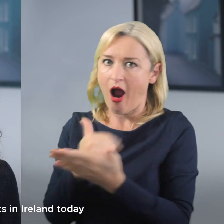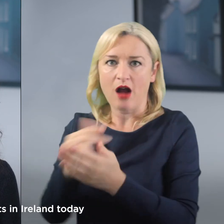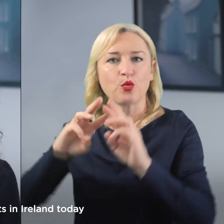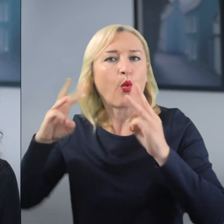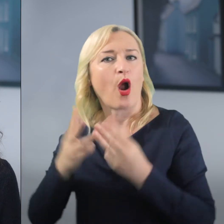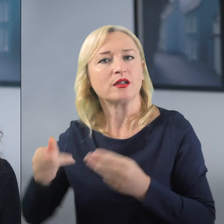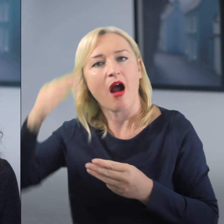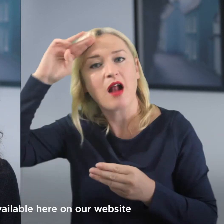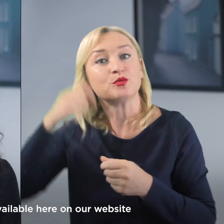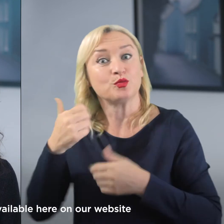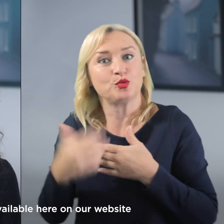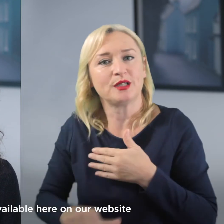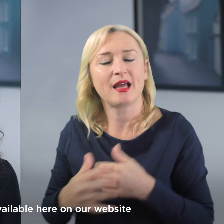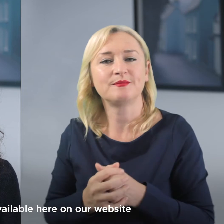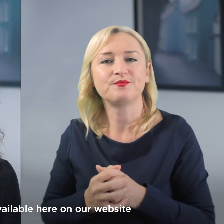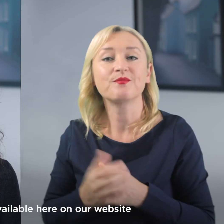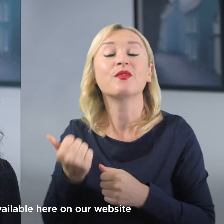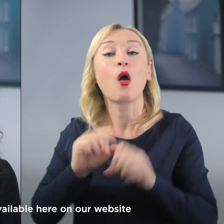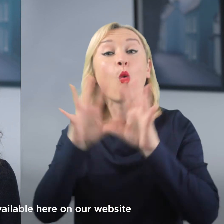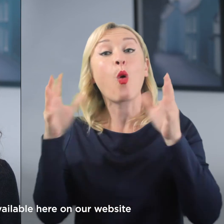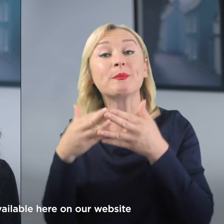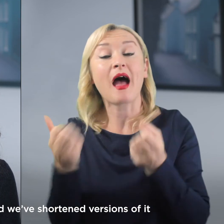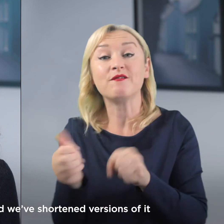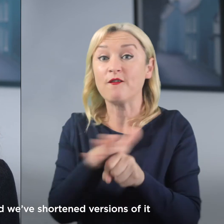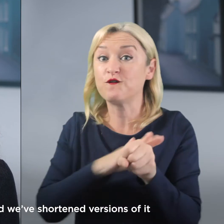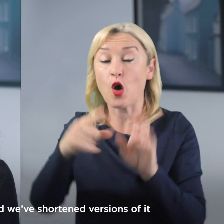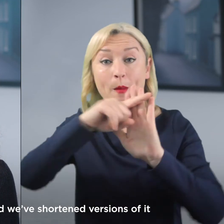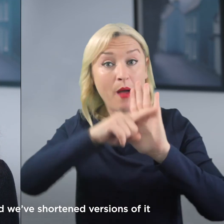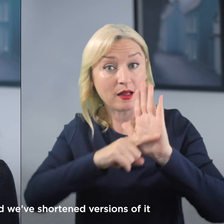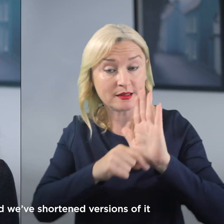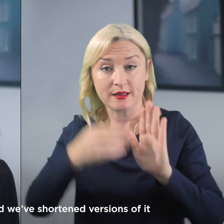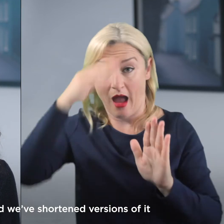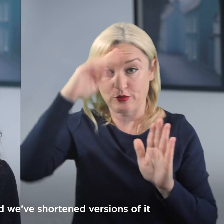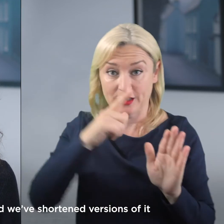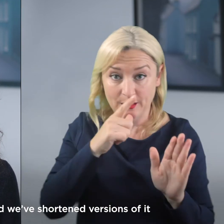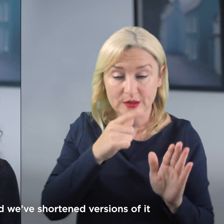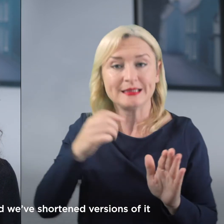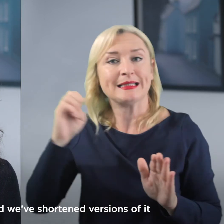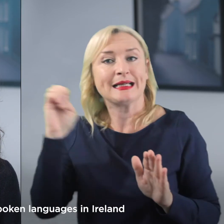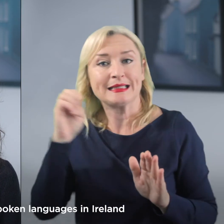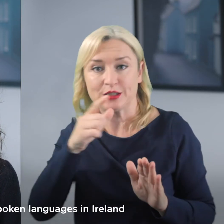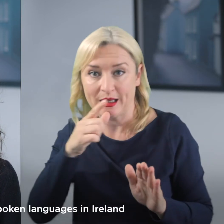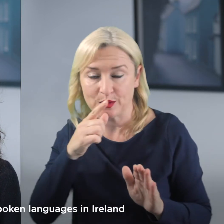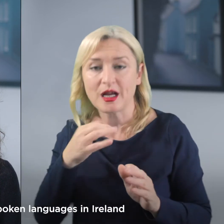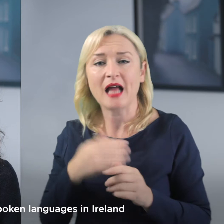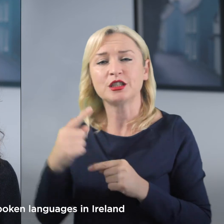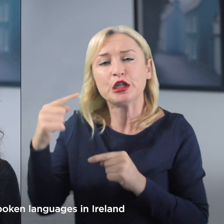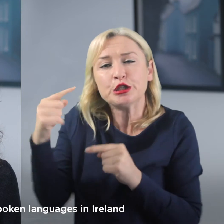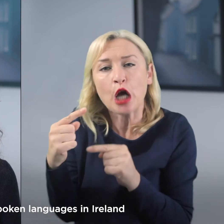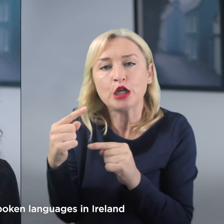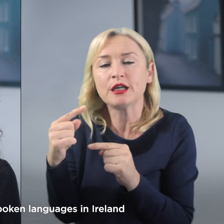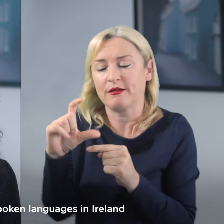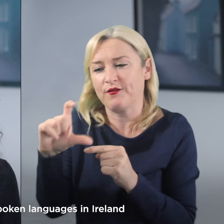The full policy is available here on our website in Irish and English, and we've shortened versions of it in the 10 most